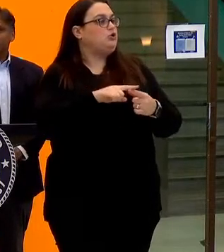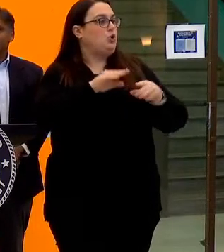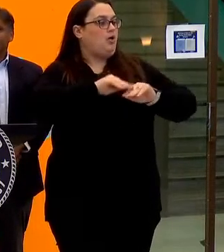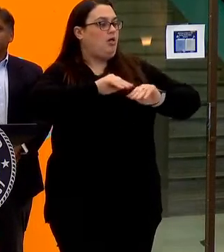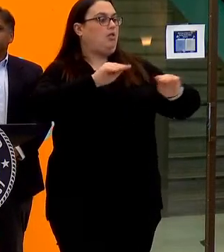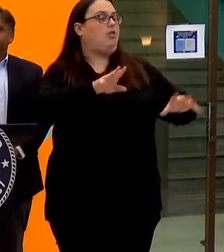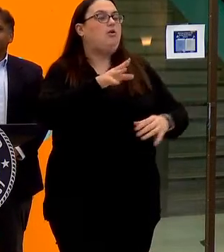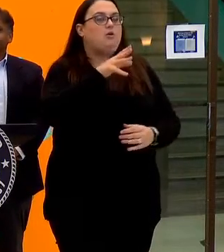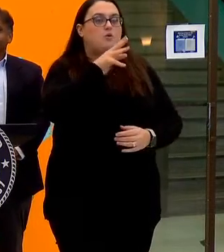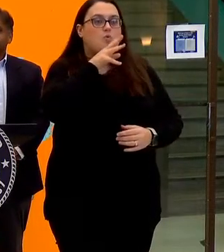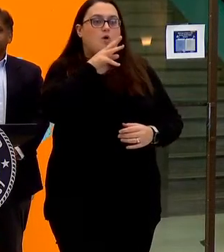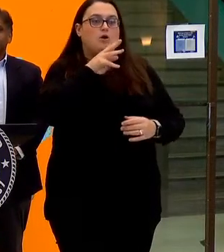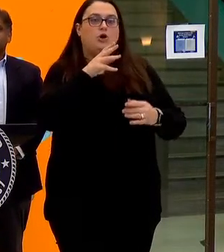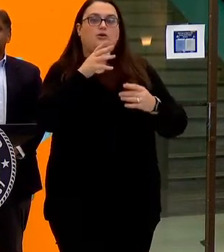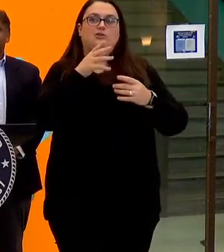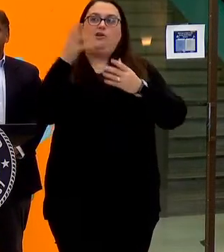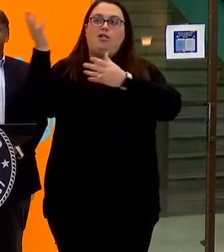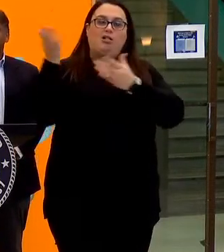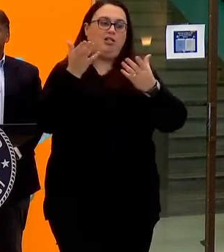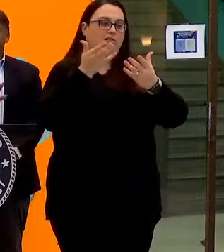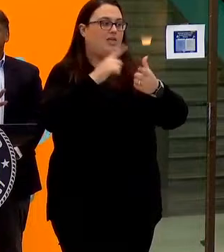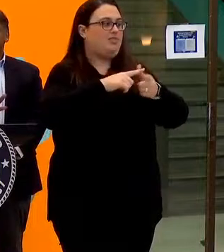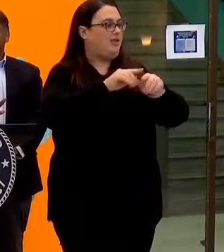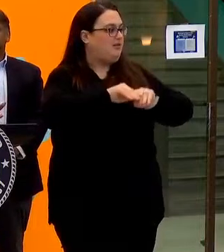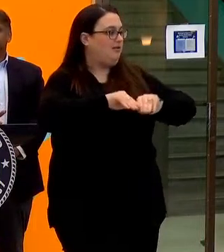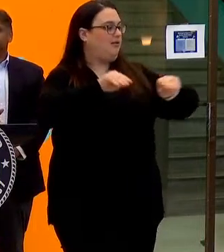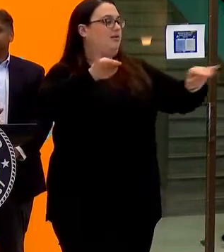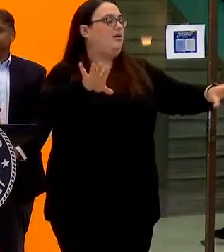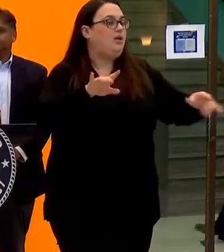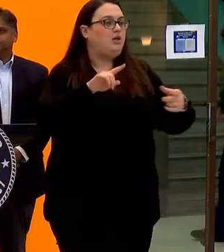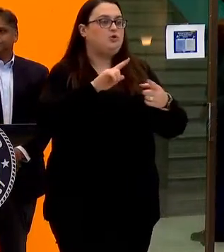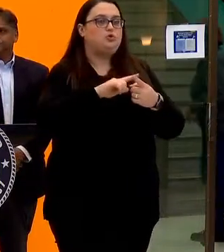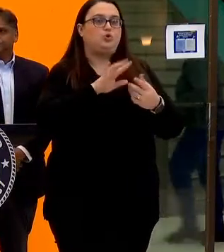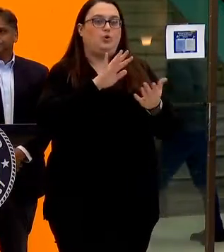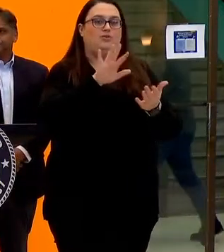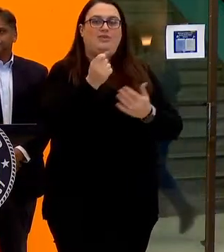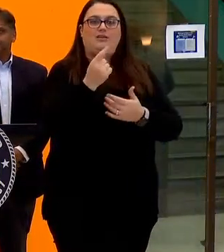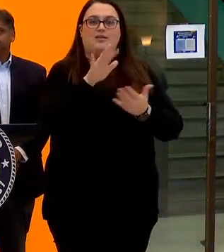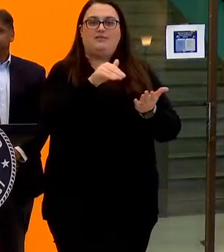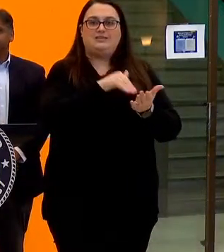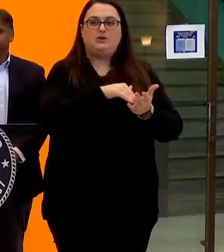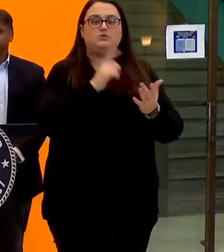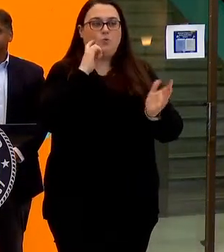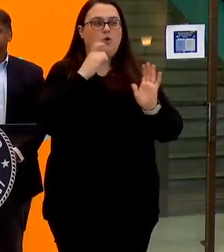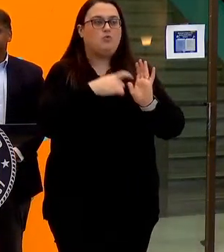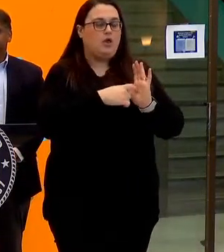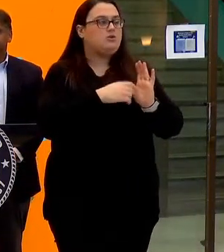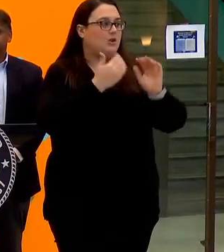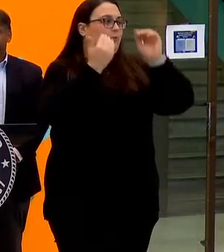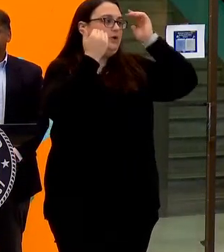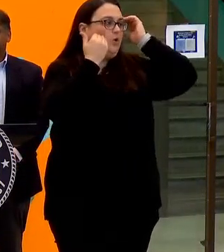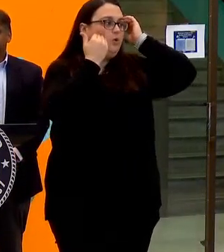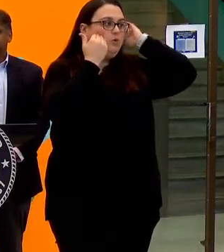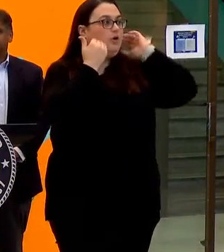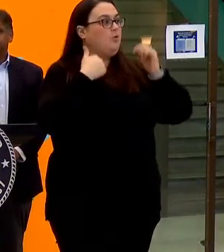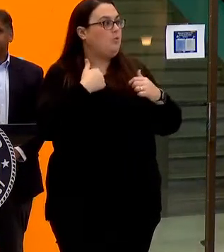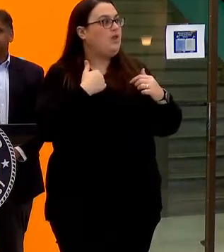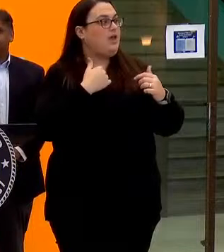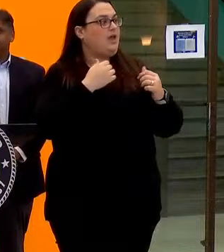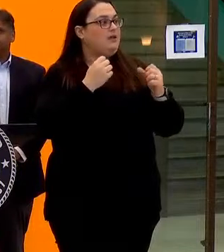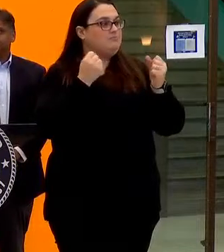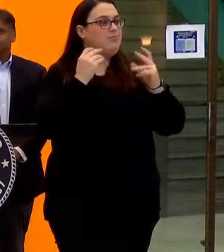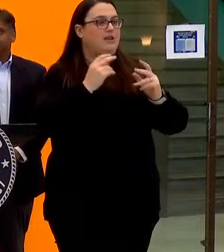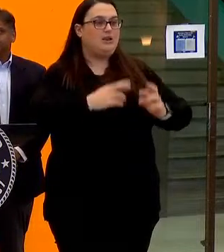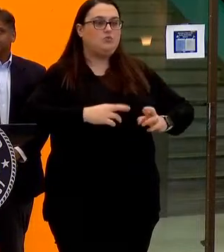get the water off of that truck, ultimately out to those sites across the city. So we recognize and acknowledge that we had a number